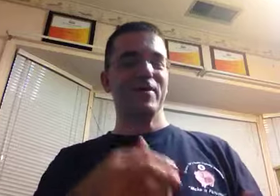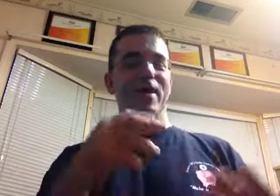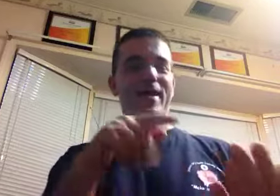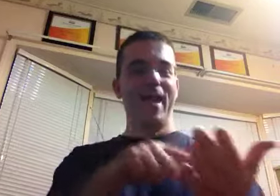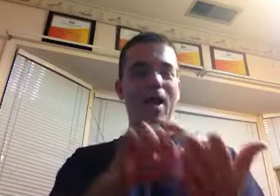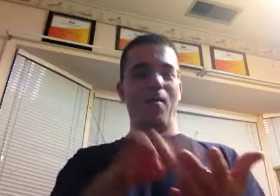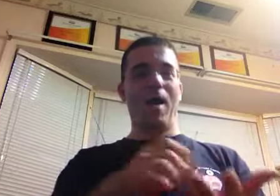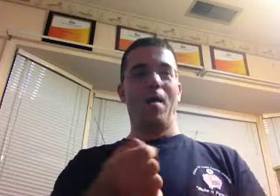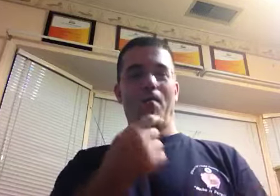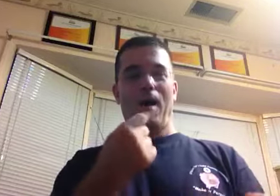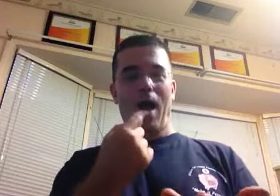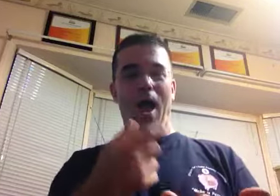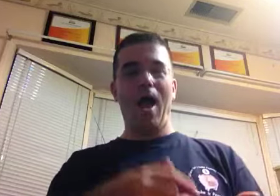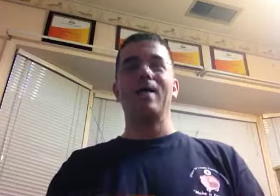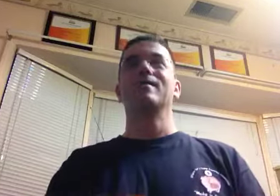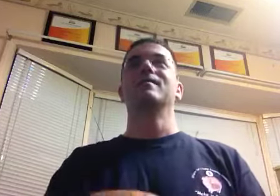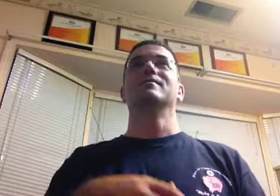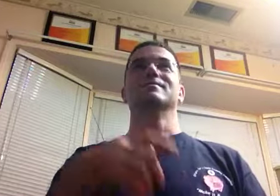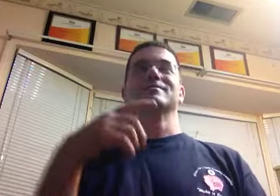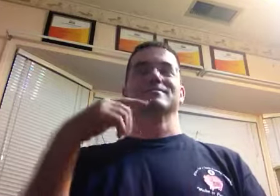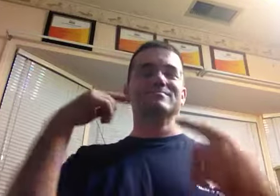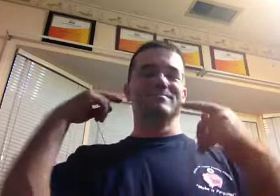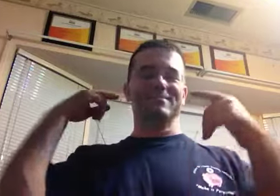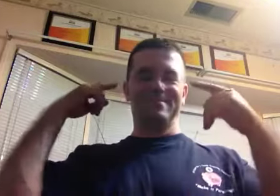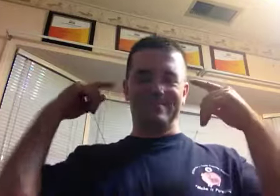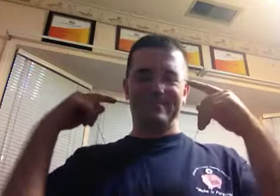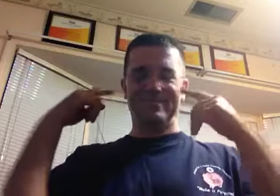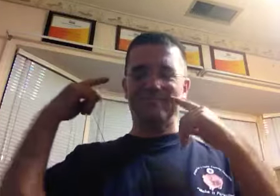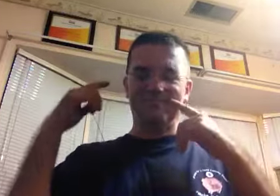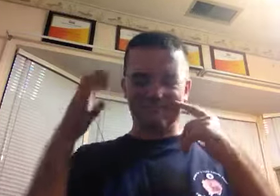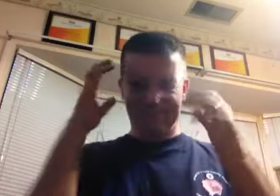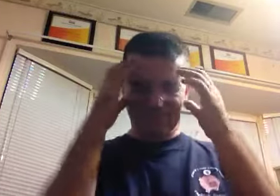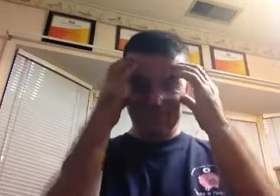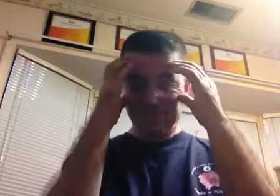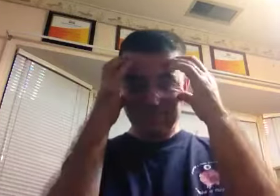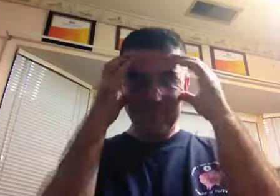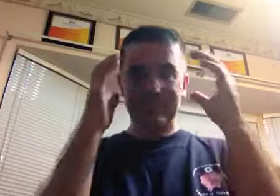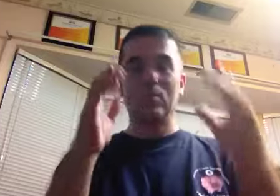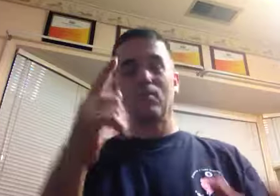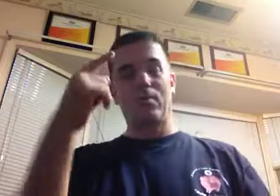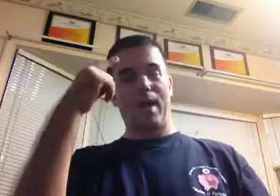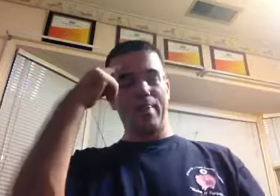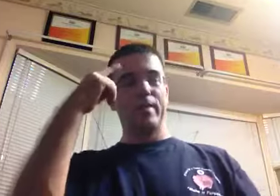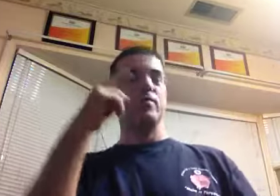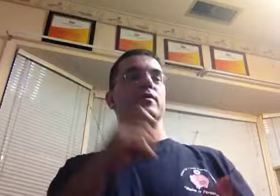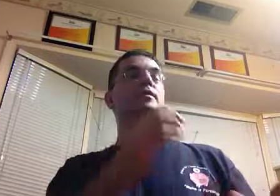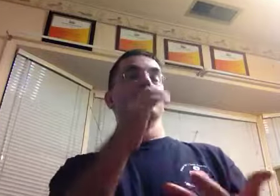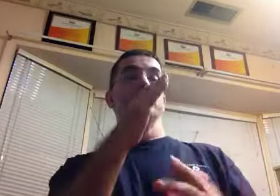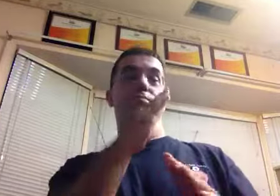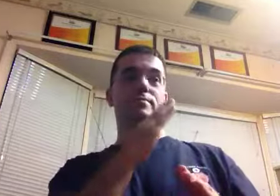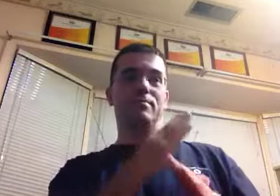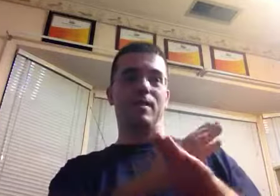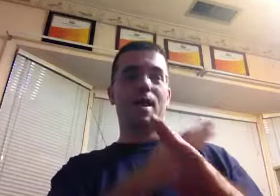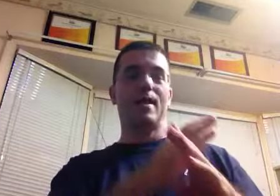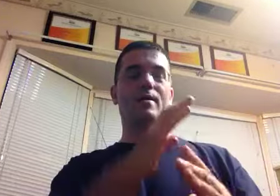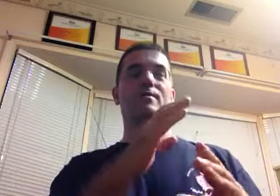ever because it just drives me crazy. Okay. Well, I think you got to block the creditors, and I think you need to do something. He needs to do